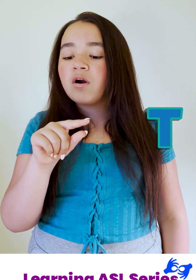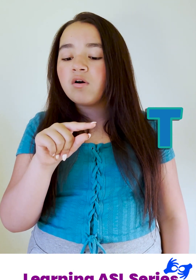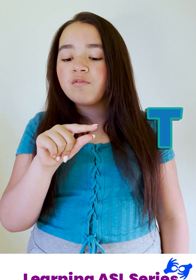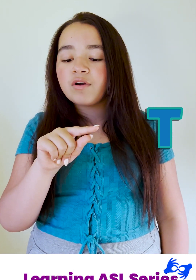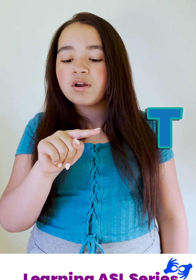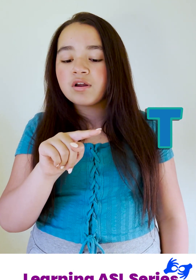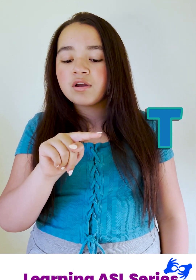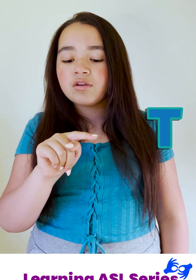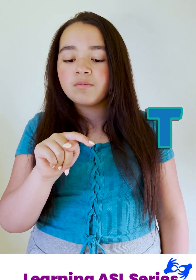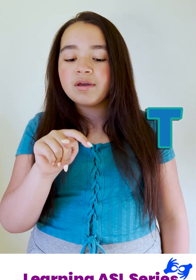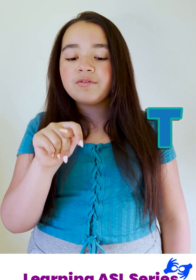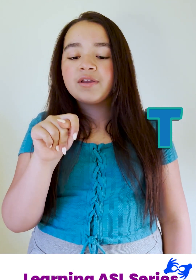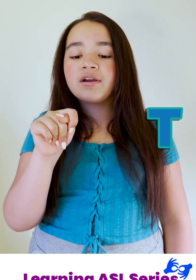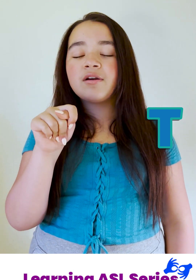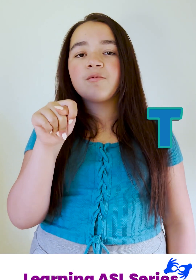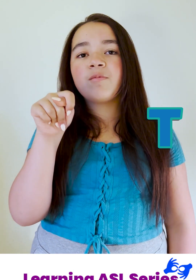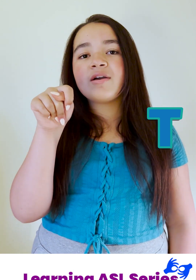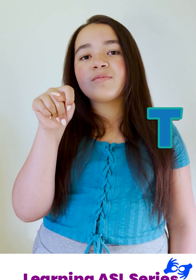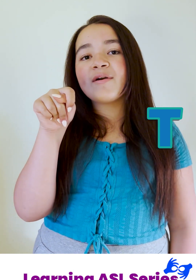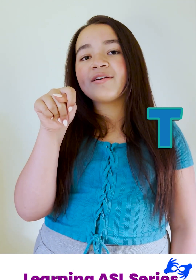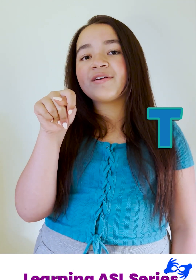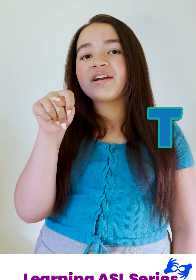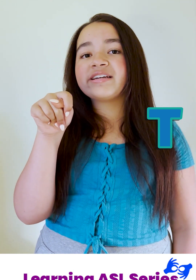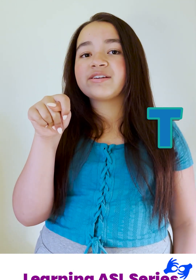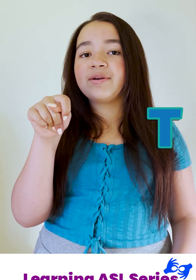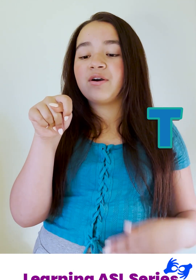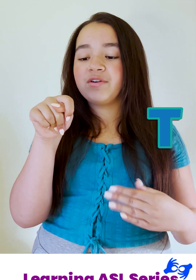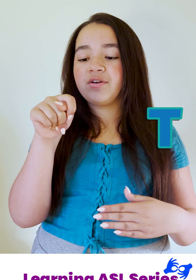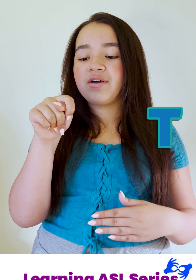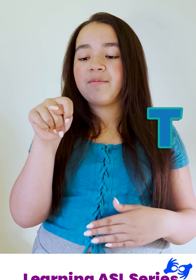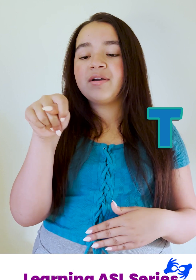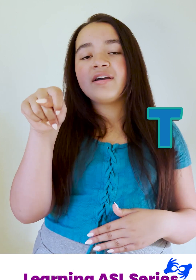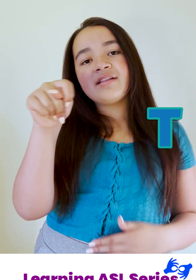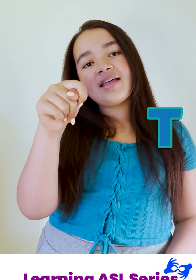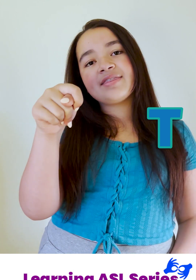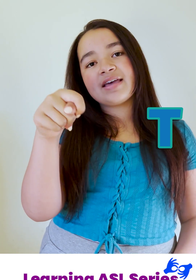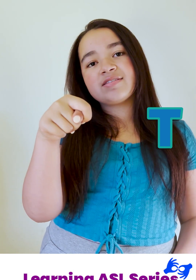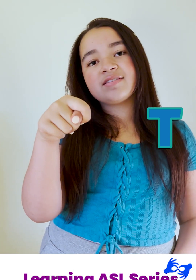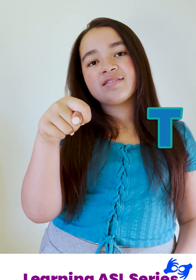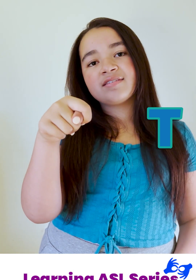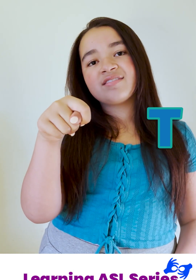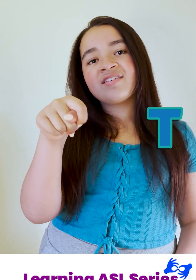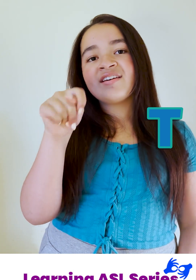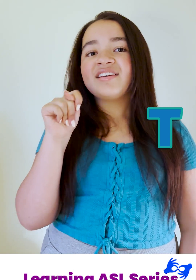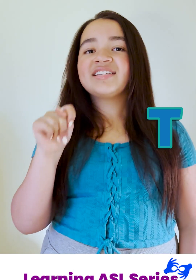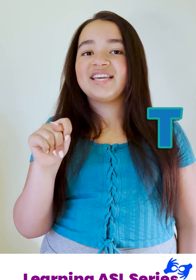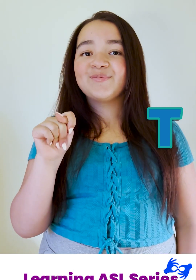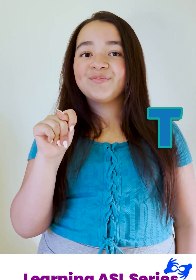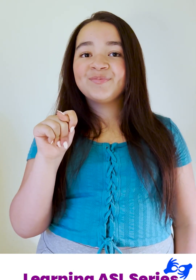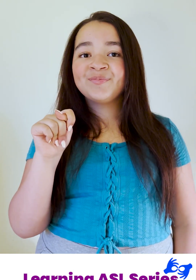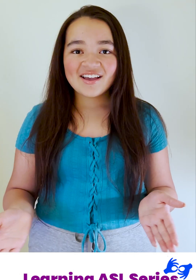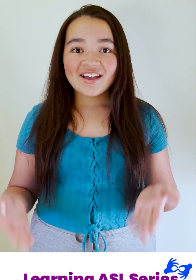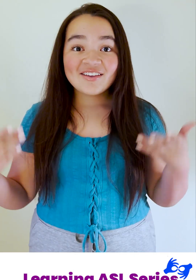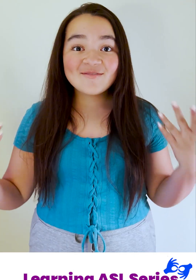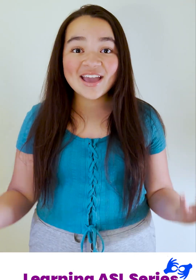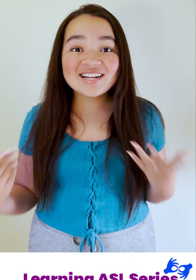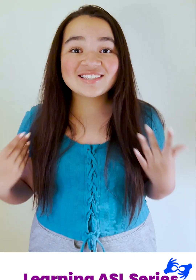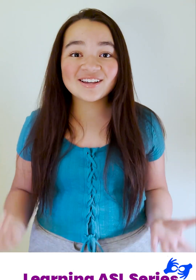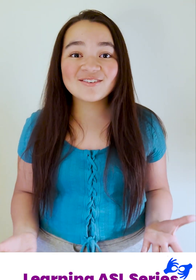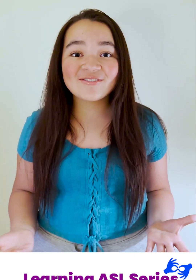over your middle finger while your pointer finger is going over your thumb, like this. You made it so far,